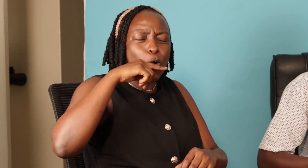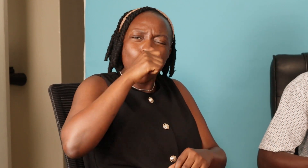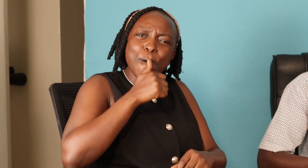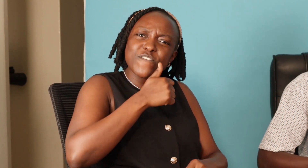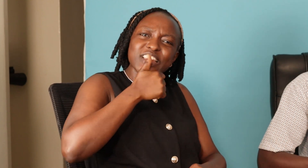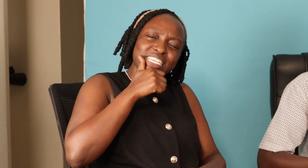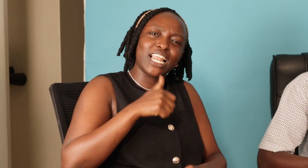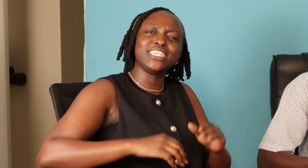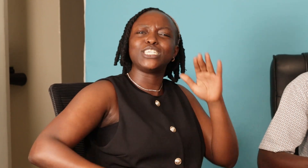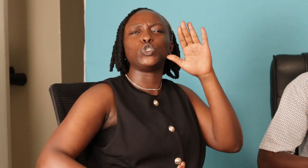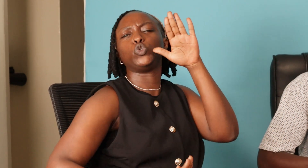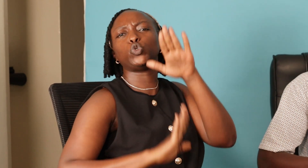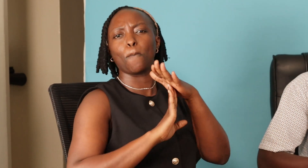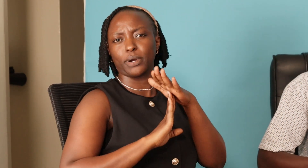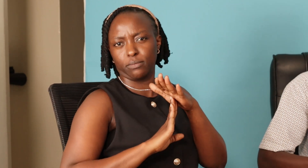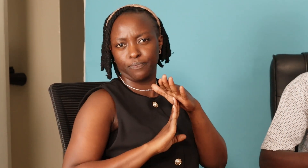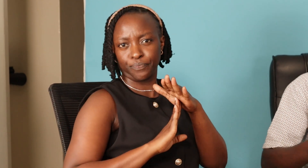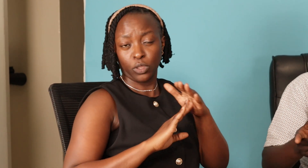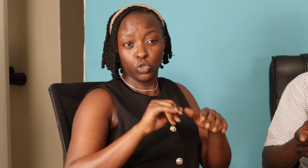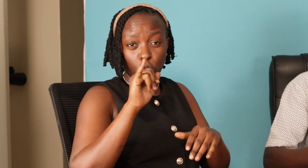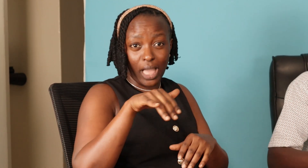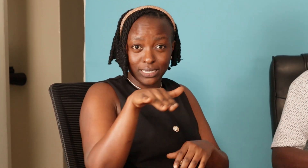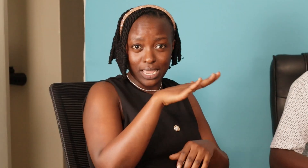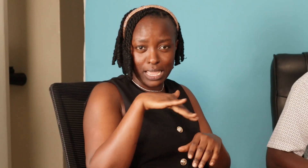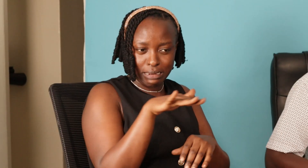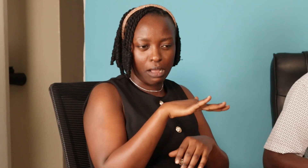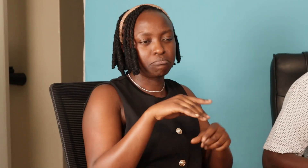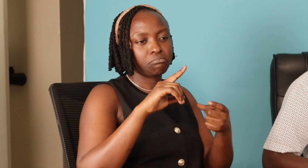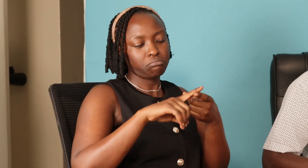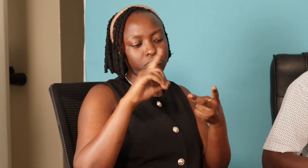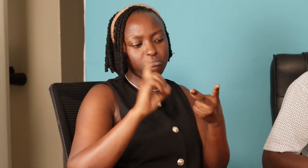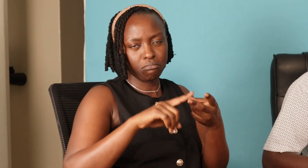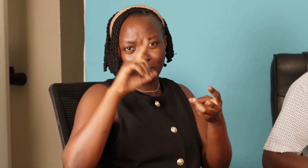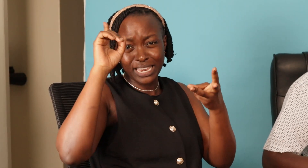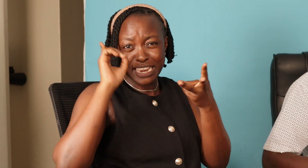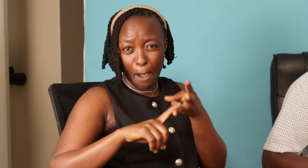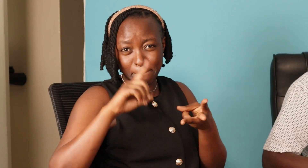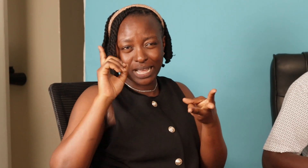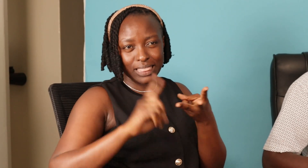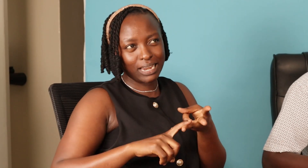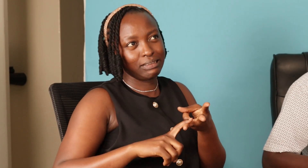value confidentiality. So you must be very confidentiality. That is a top skill. And of course,